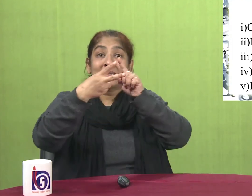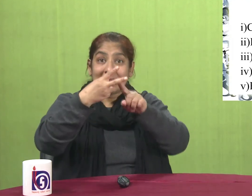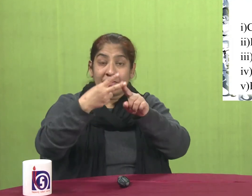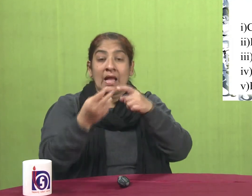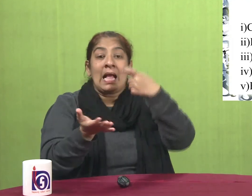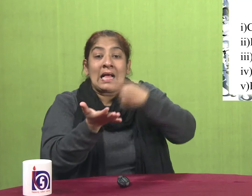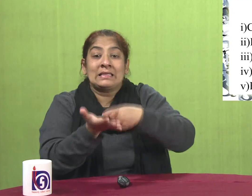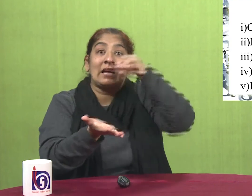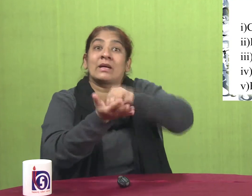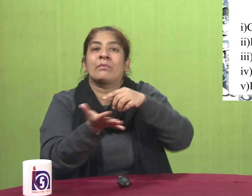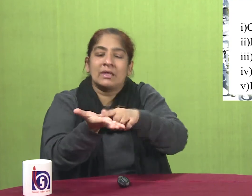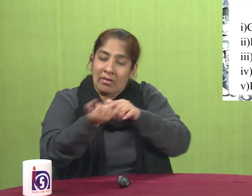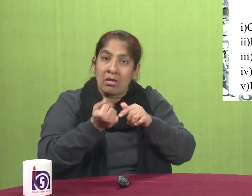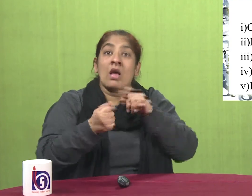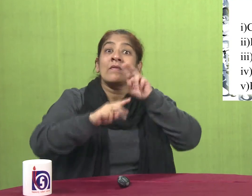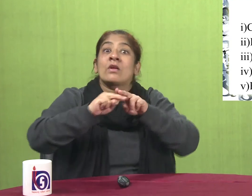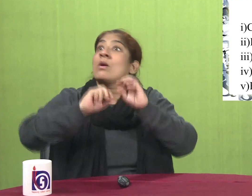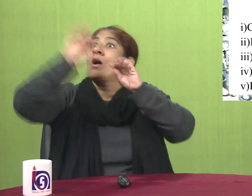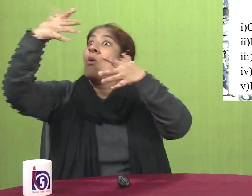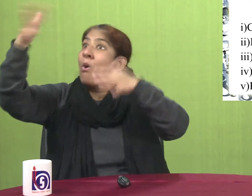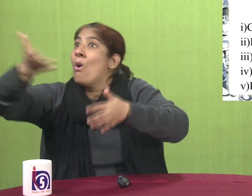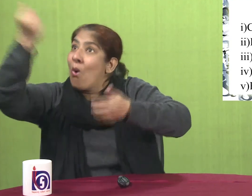The second is registered post.